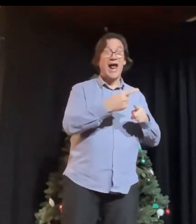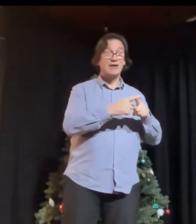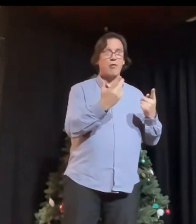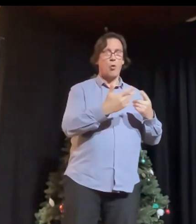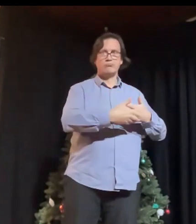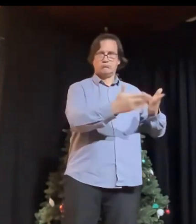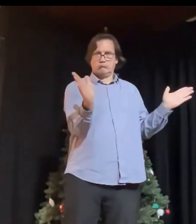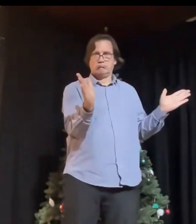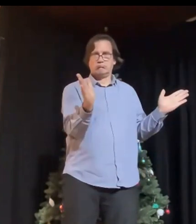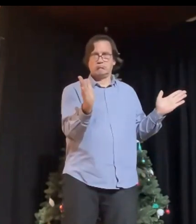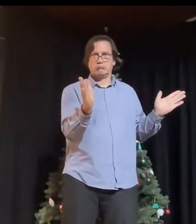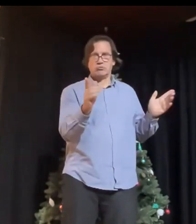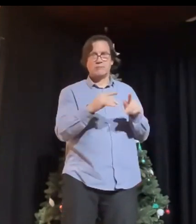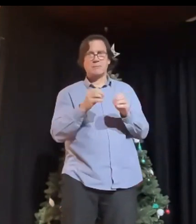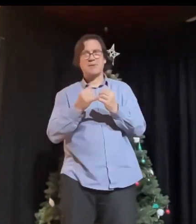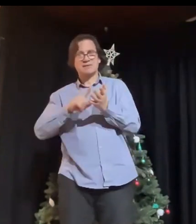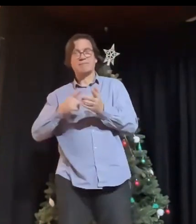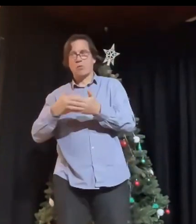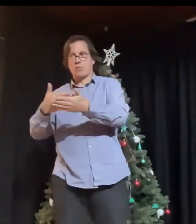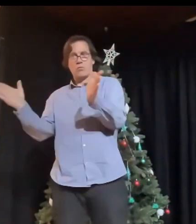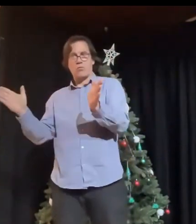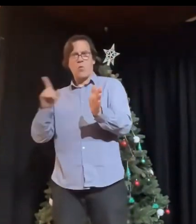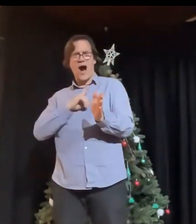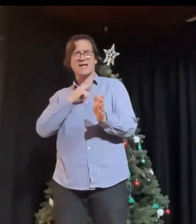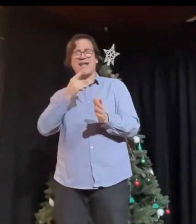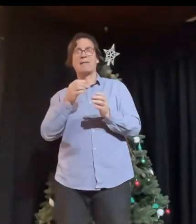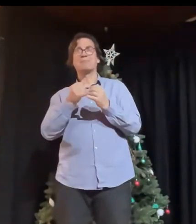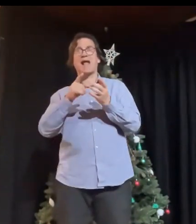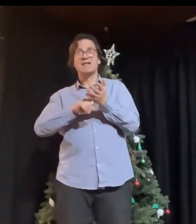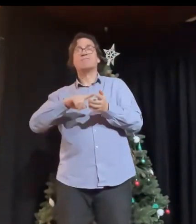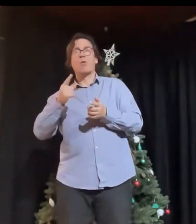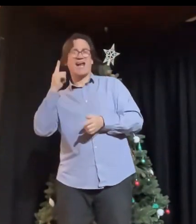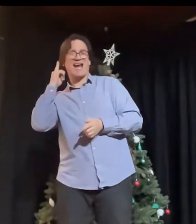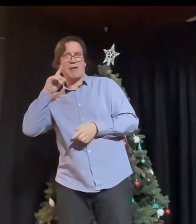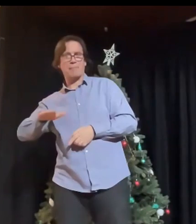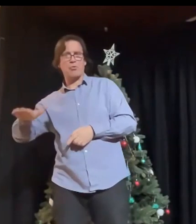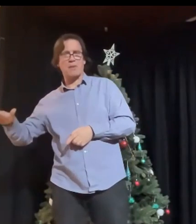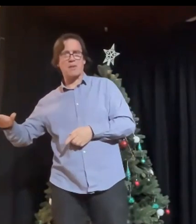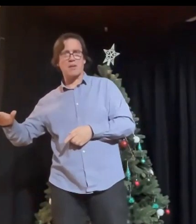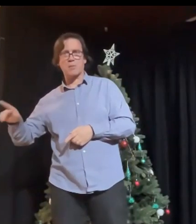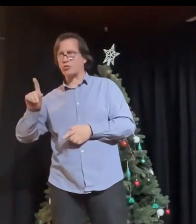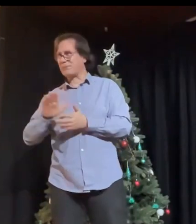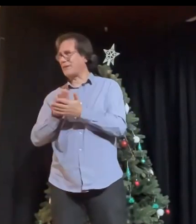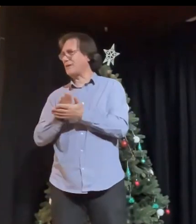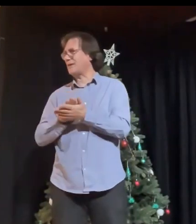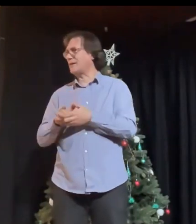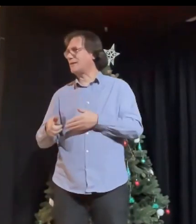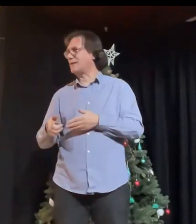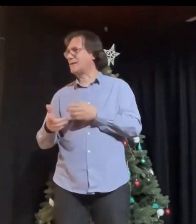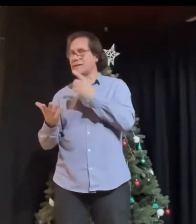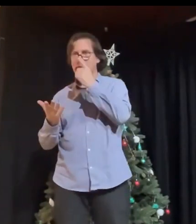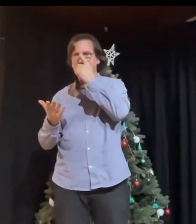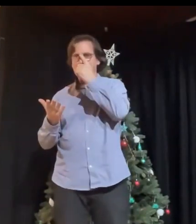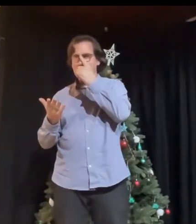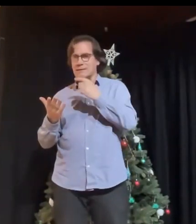then is it about, English in school being achieved for everyone and BSL being achieved for everyone? So why do you mention